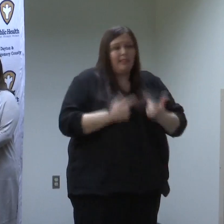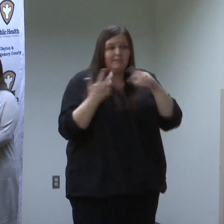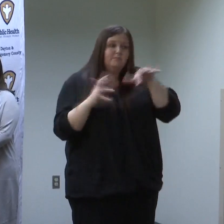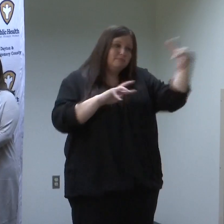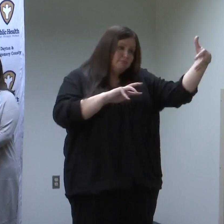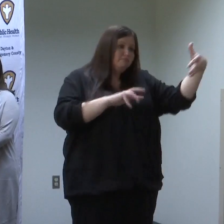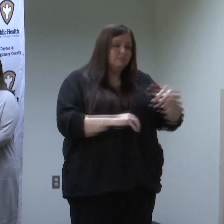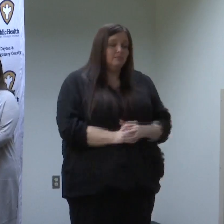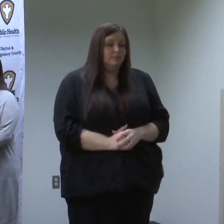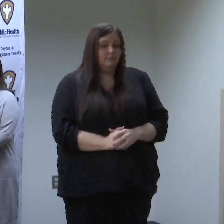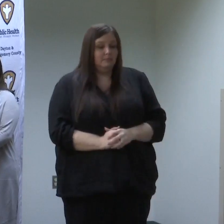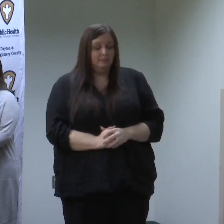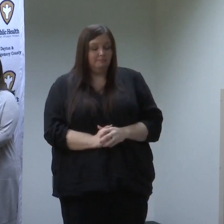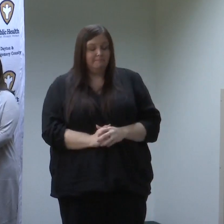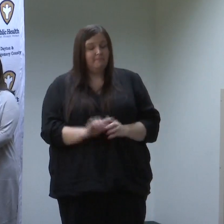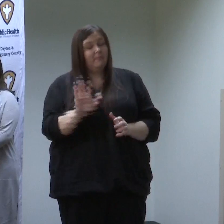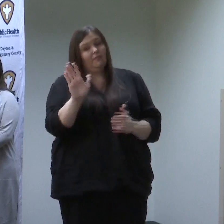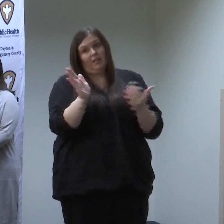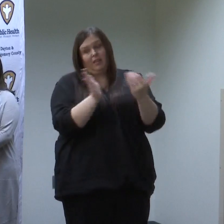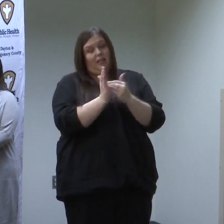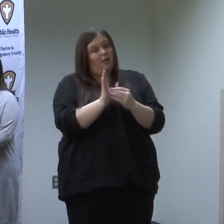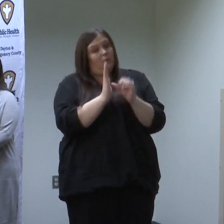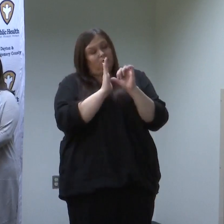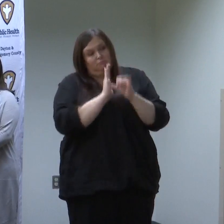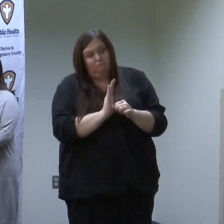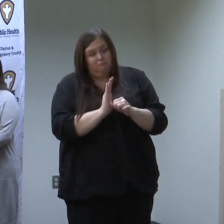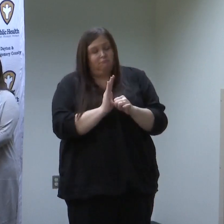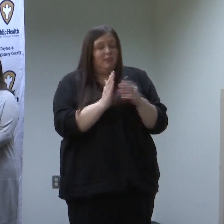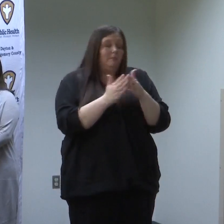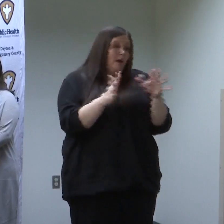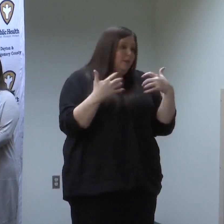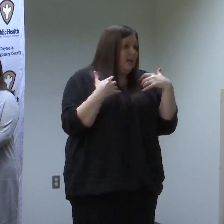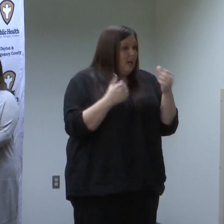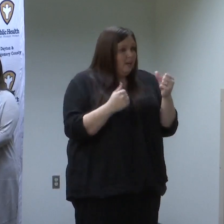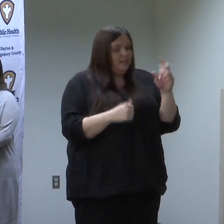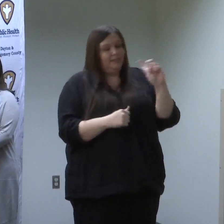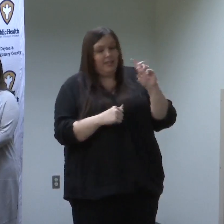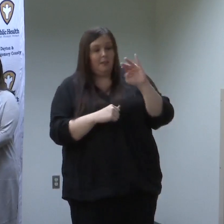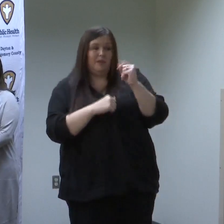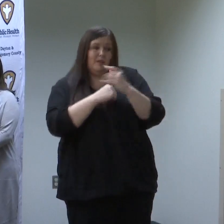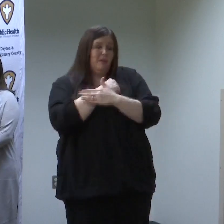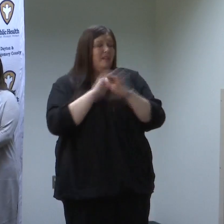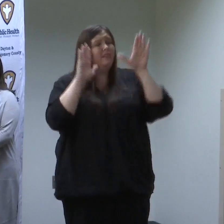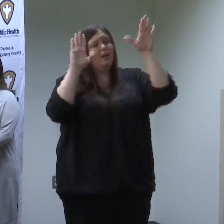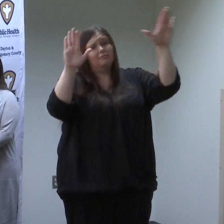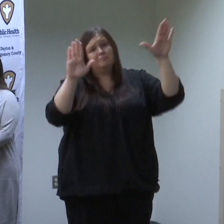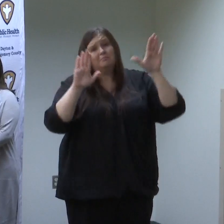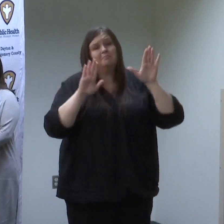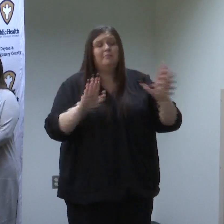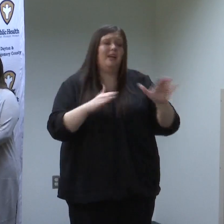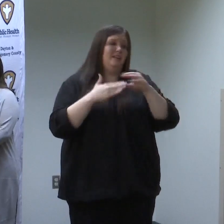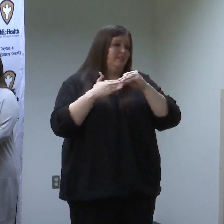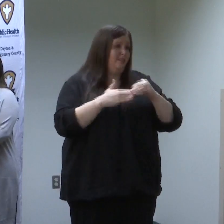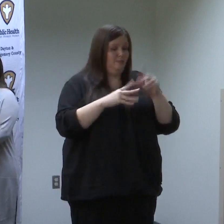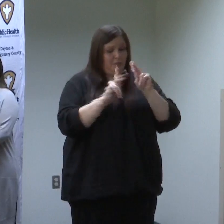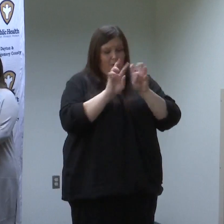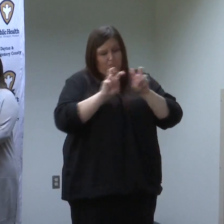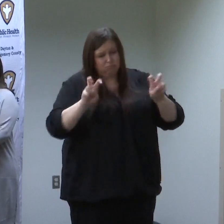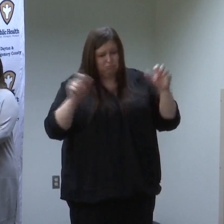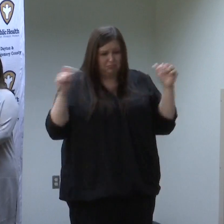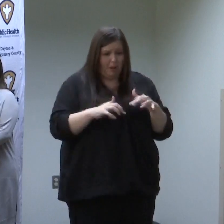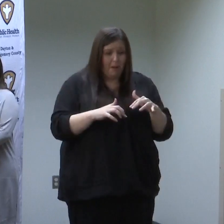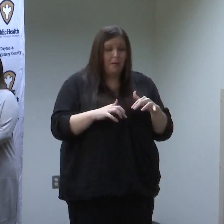incredibly. I want to just commend again Public Health Dayton and Montgomery County for doing such great leadership of bringing everybody together, the hospitals